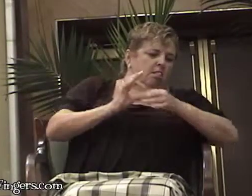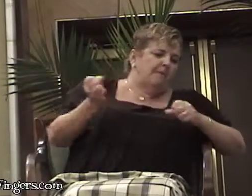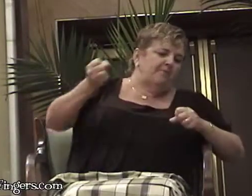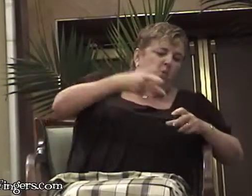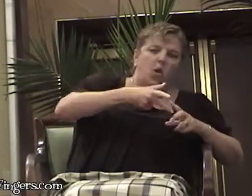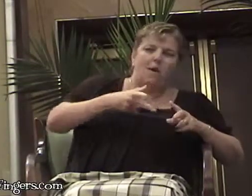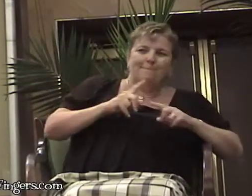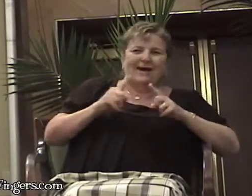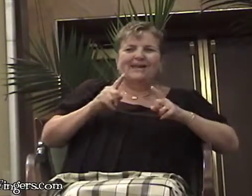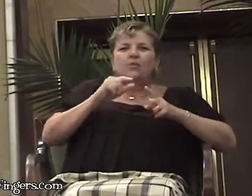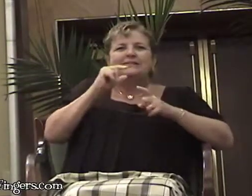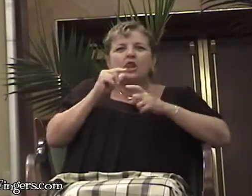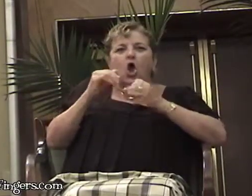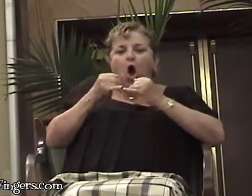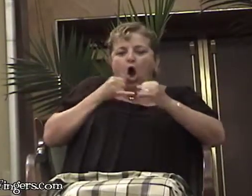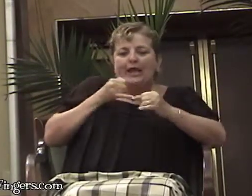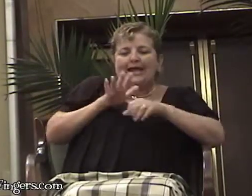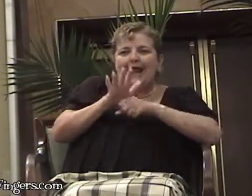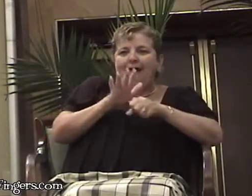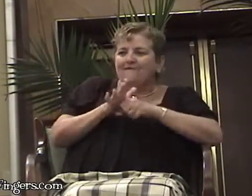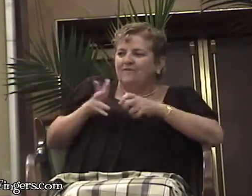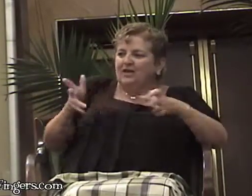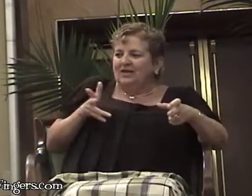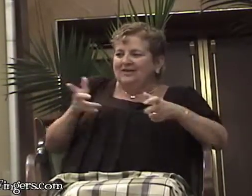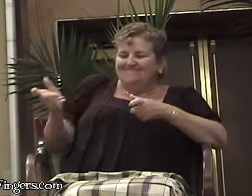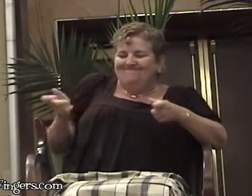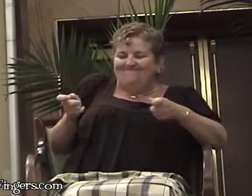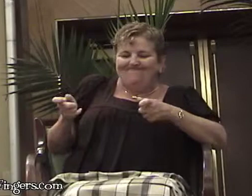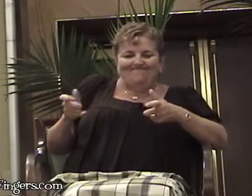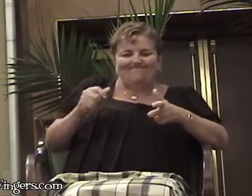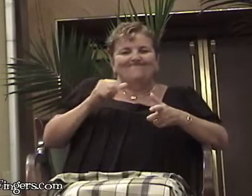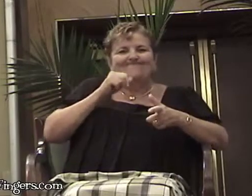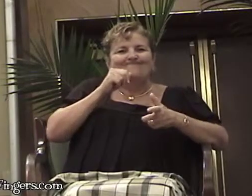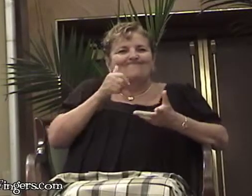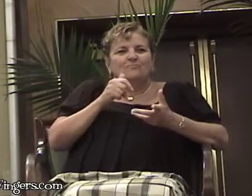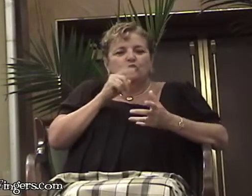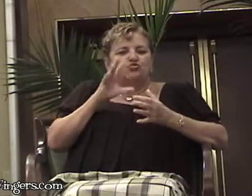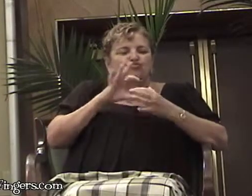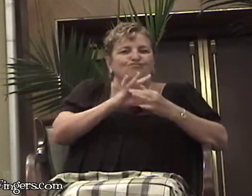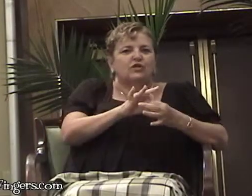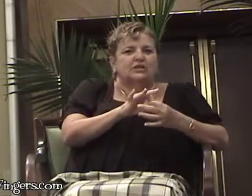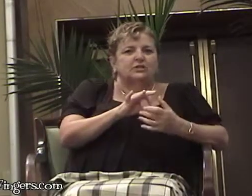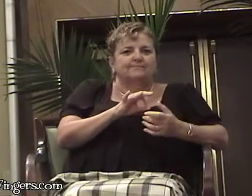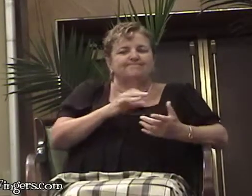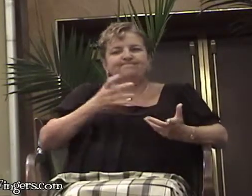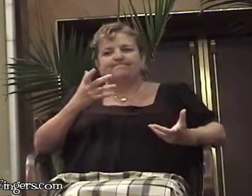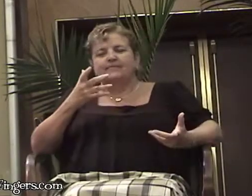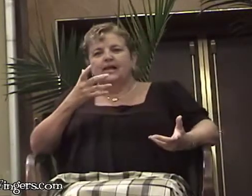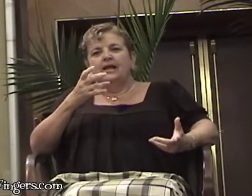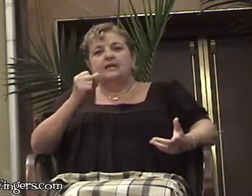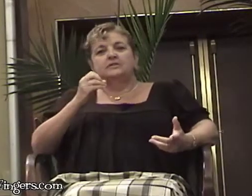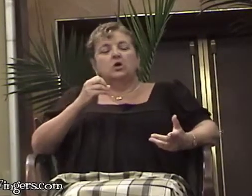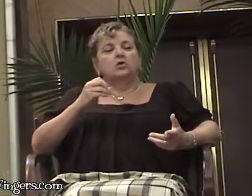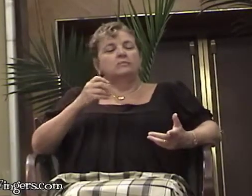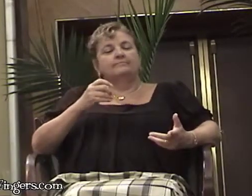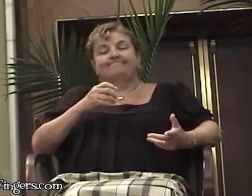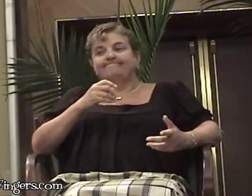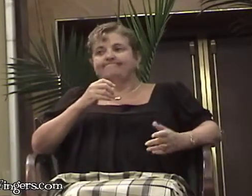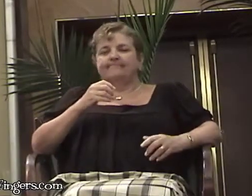okay to laugh, but, I never want to forget the pain I was in that day. So the only other tool that I had left was my car. So I took one last spin through the neighborhood.